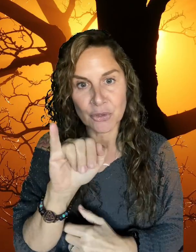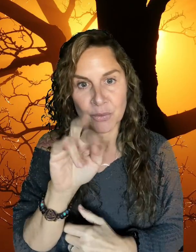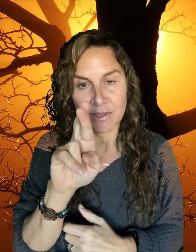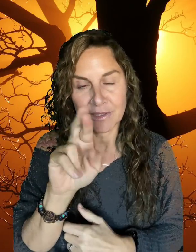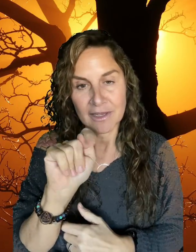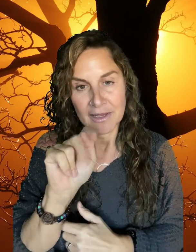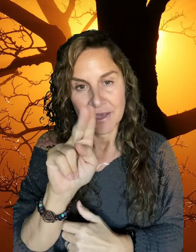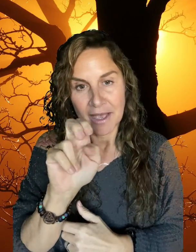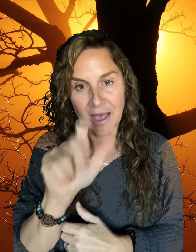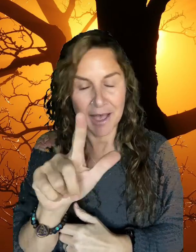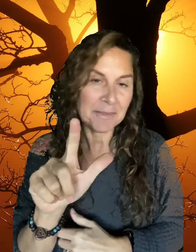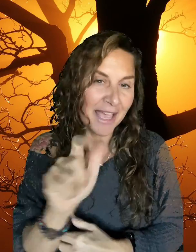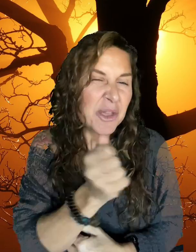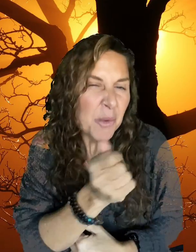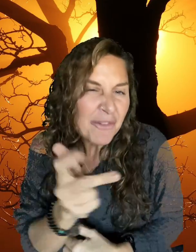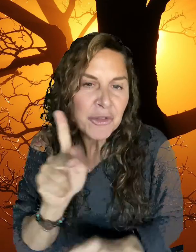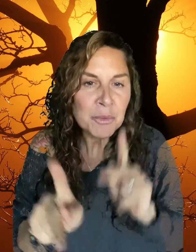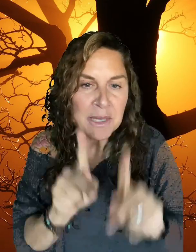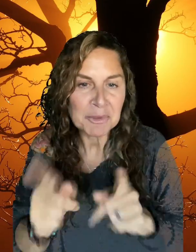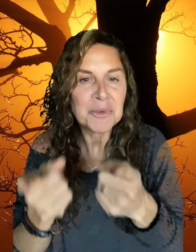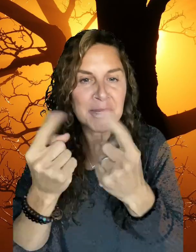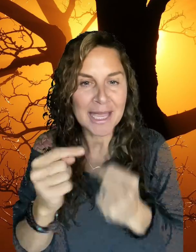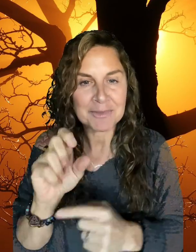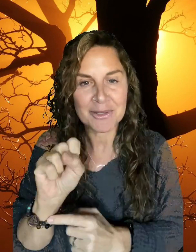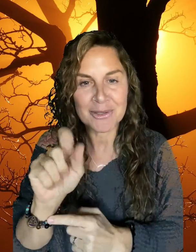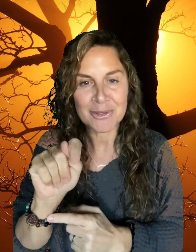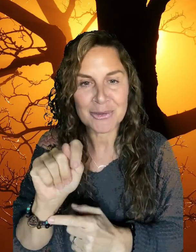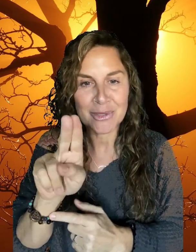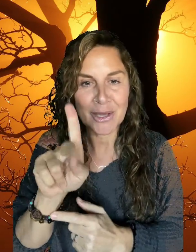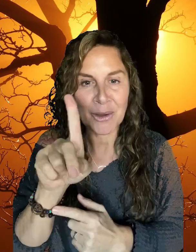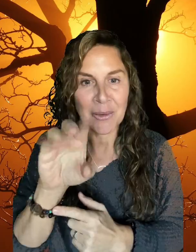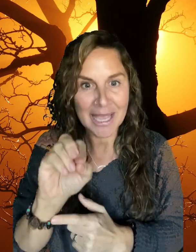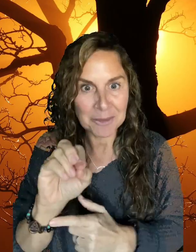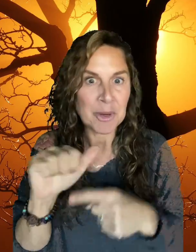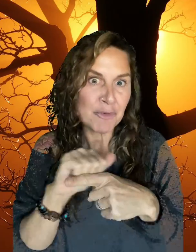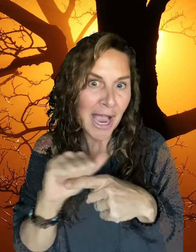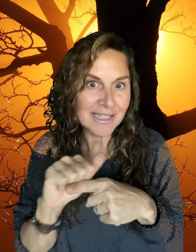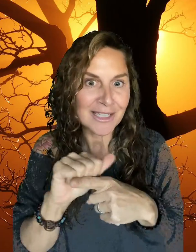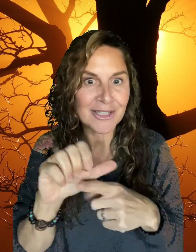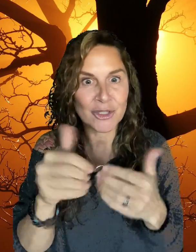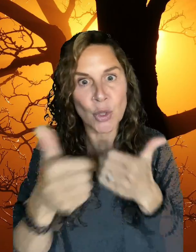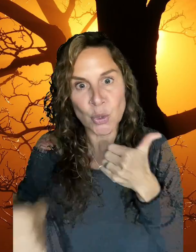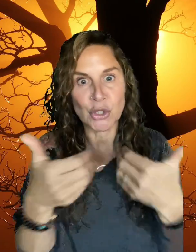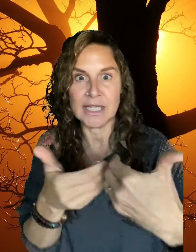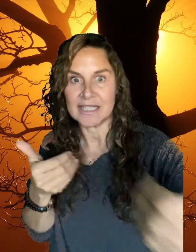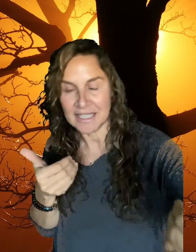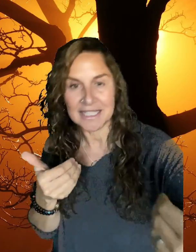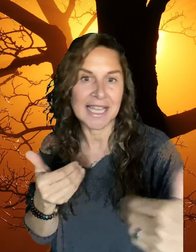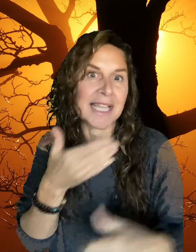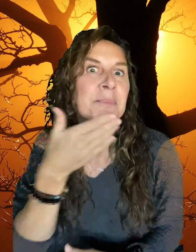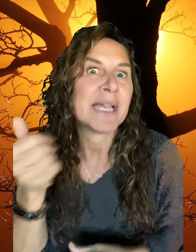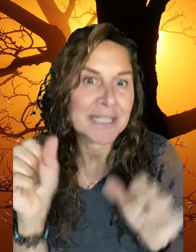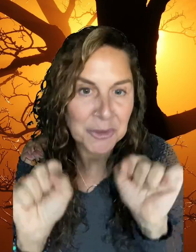virtual. And there were a few people who came to the studio and we practiced social distancing as best as we